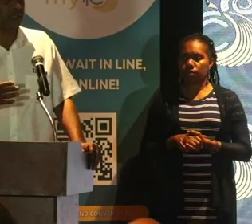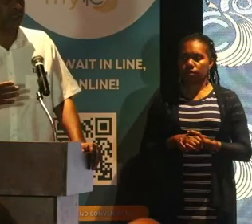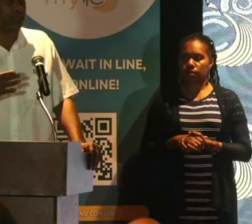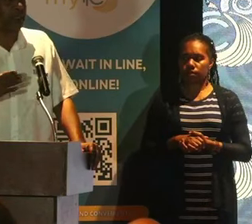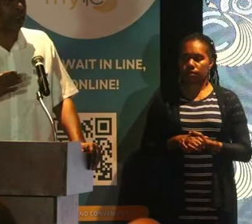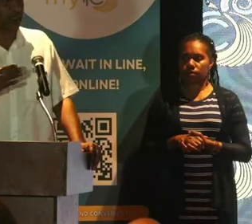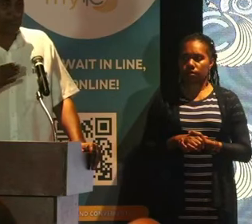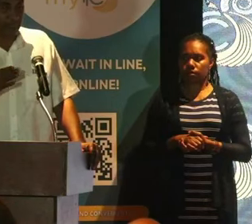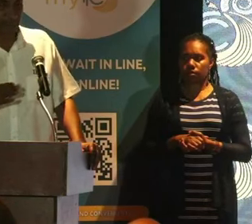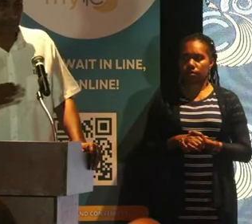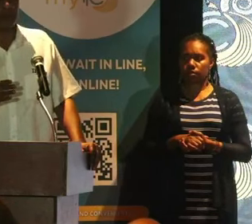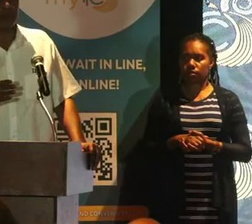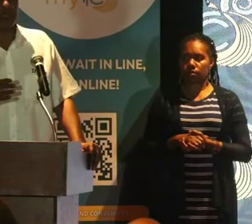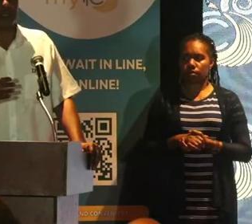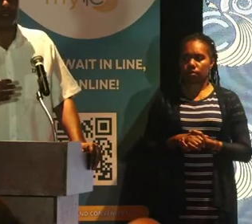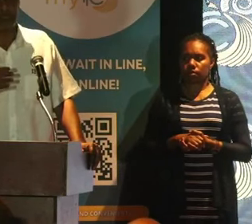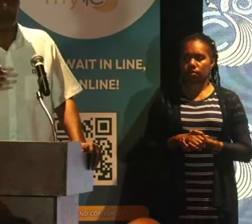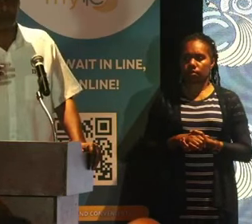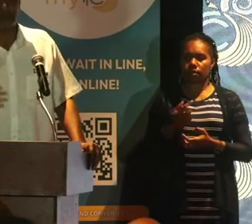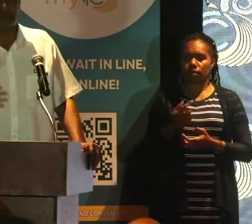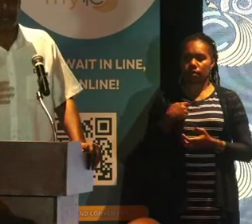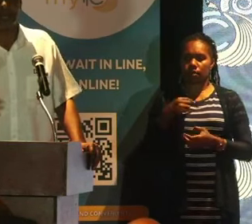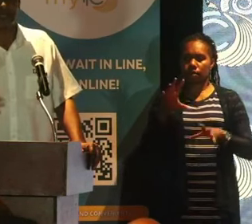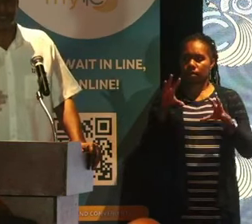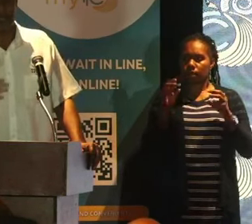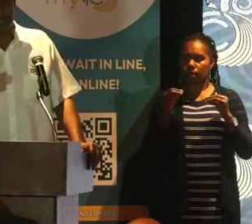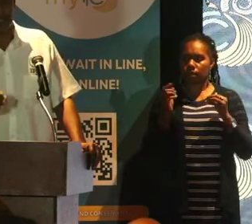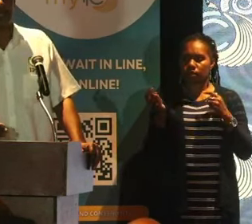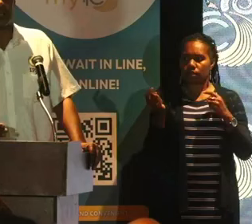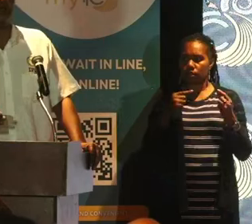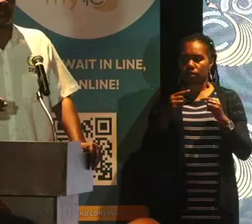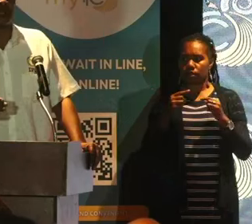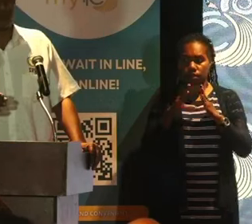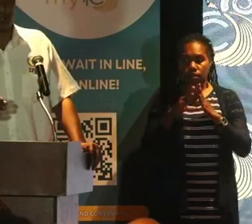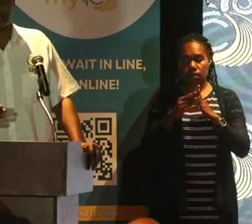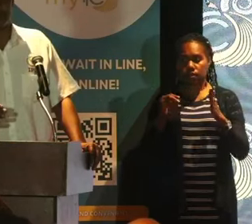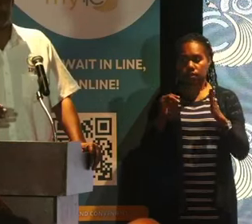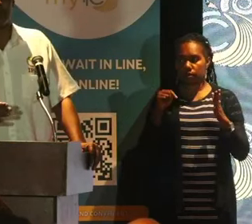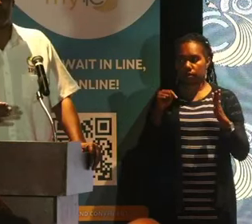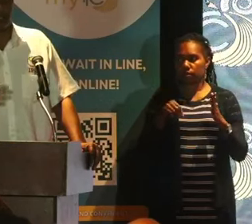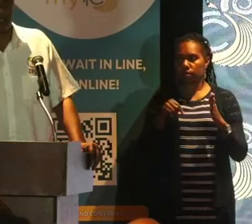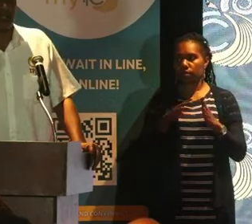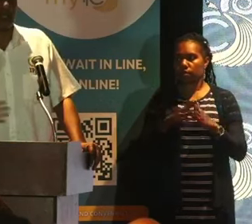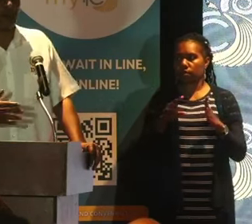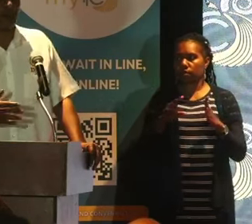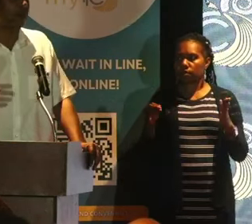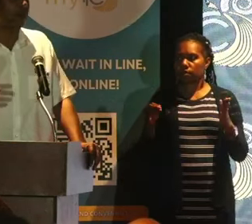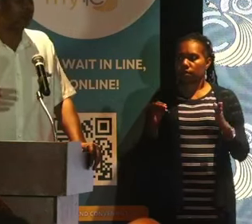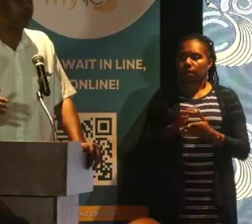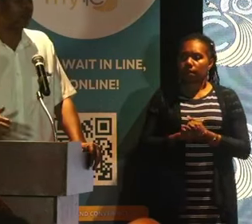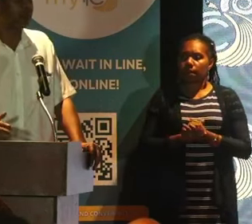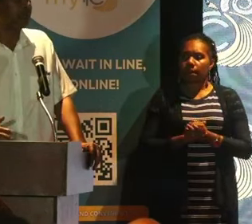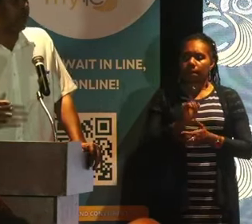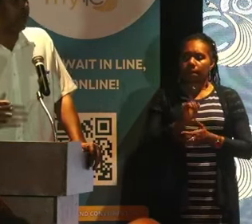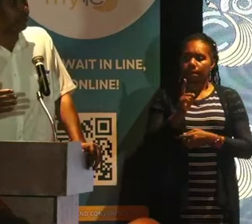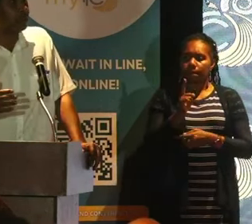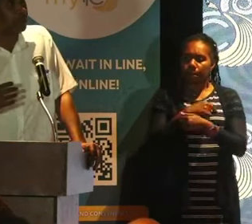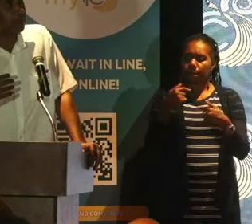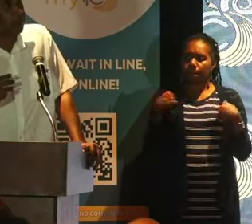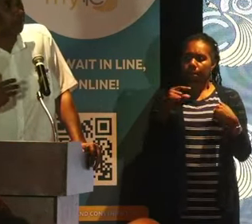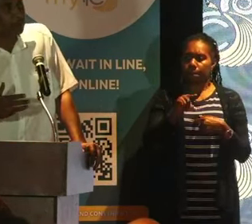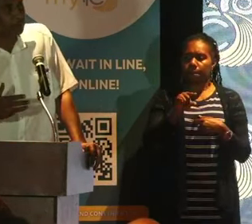challenges that we as Papua New Guineans need to, you know, address at our own front first before we go out and, you know. I